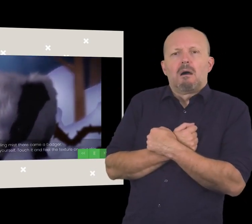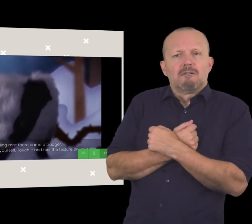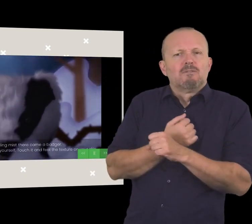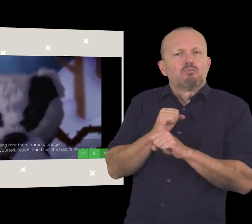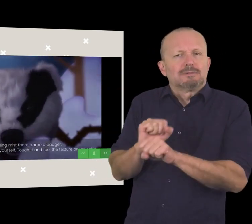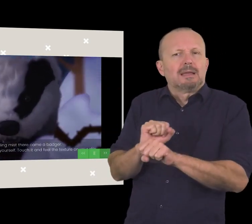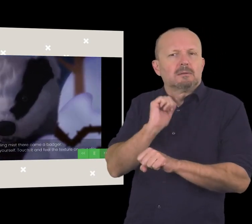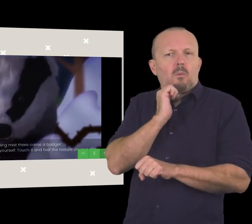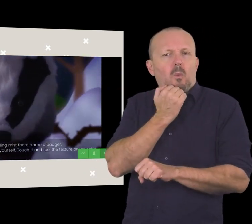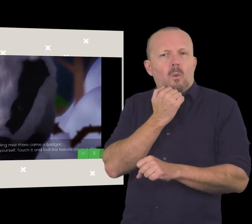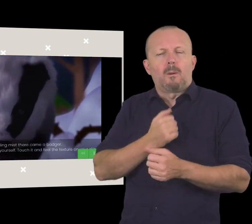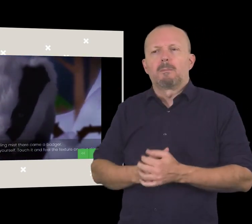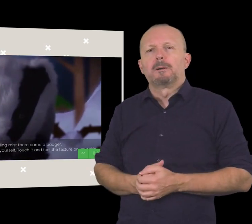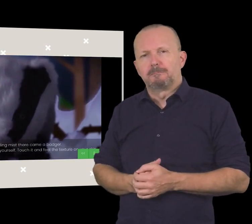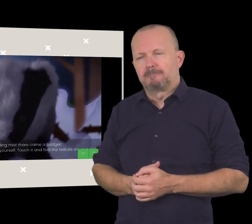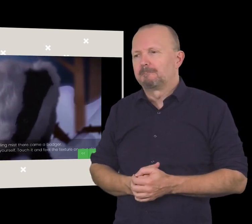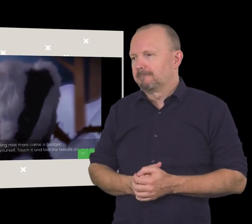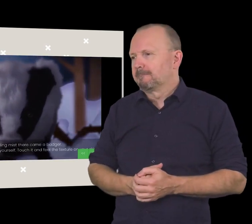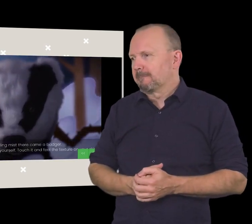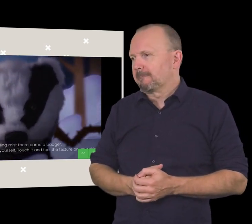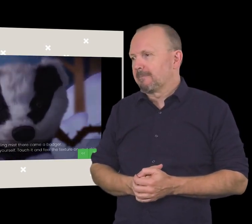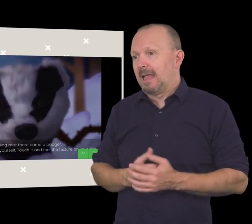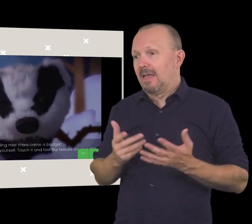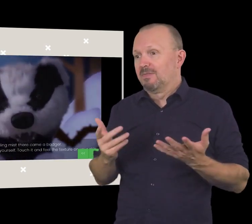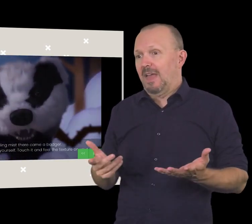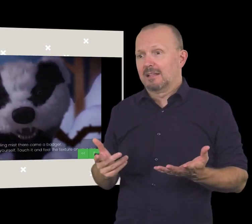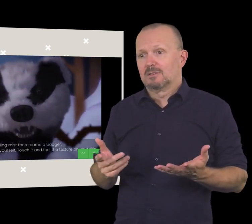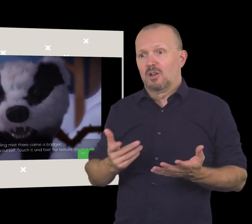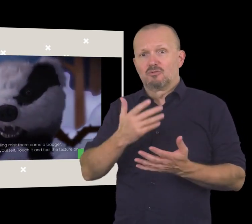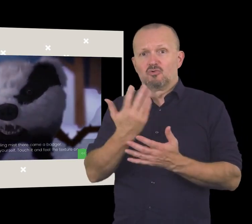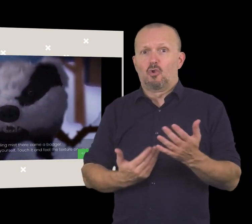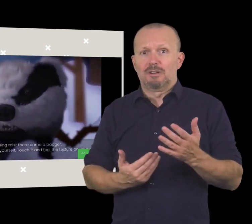soft skin and soft fur.